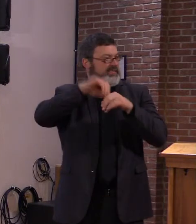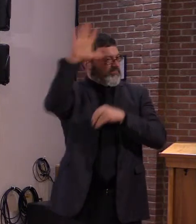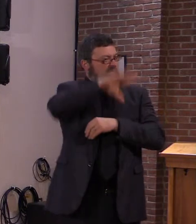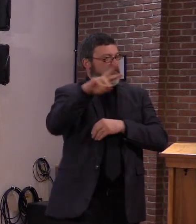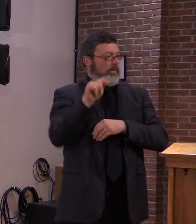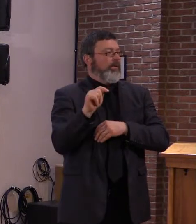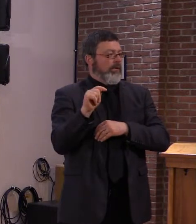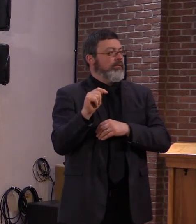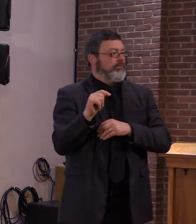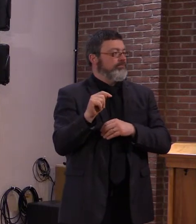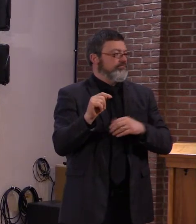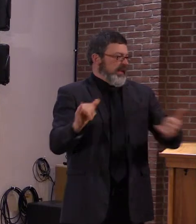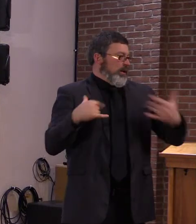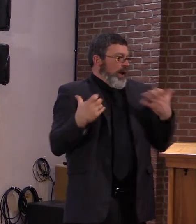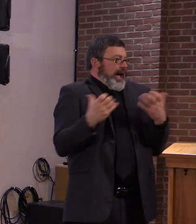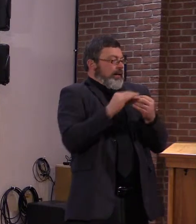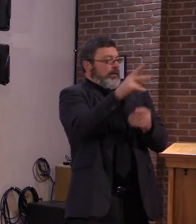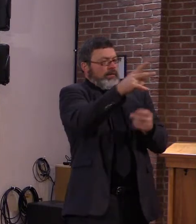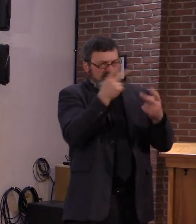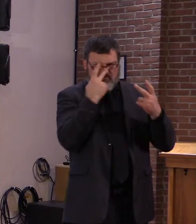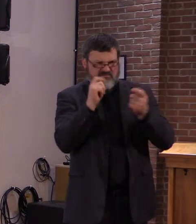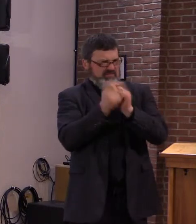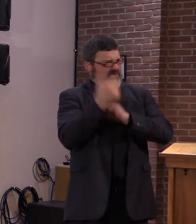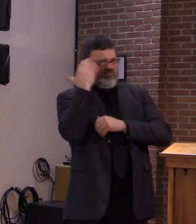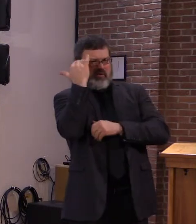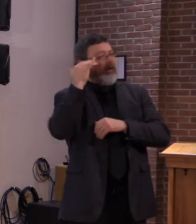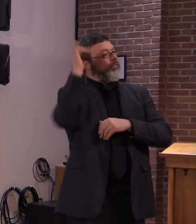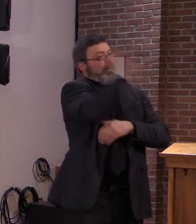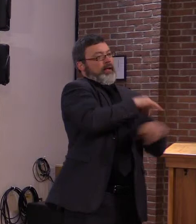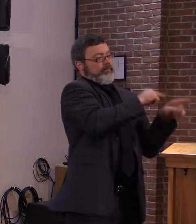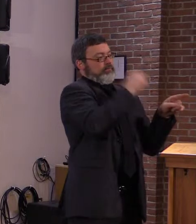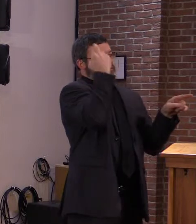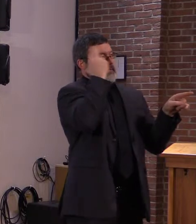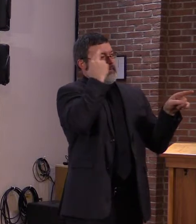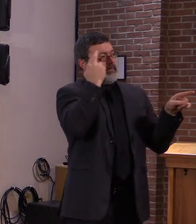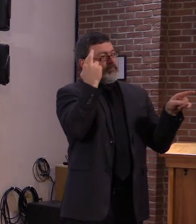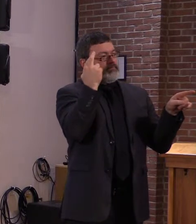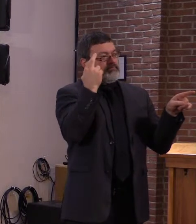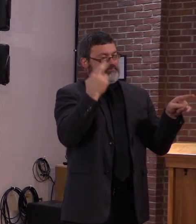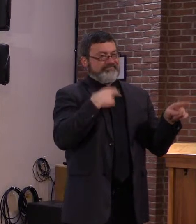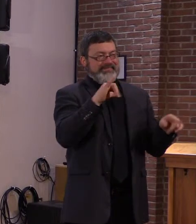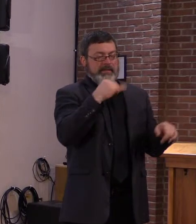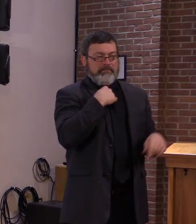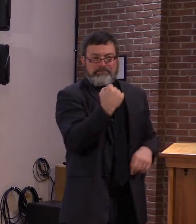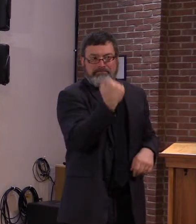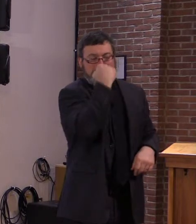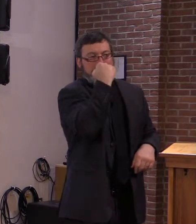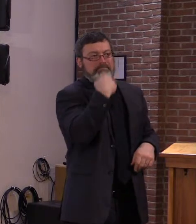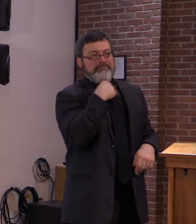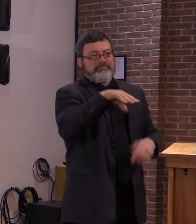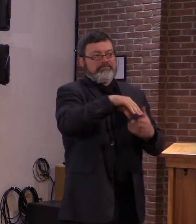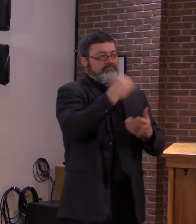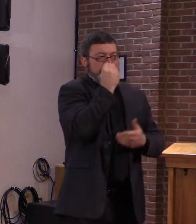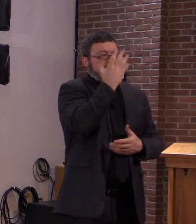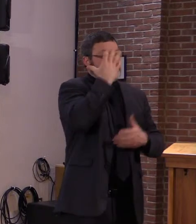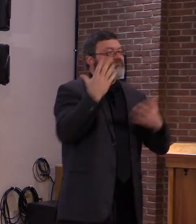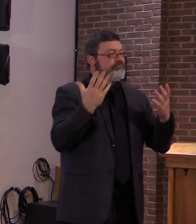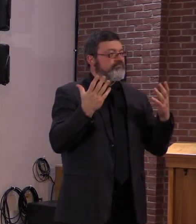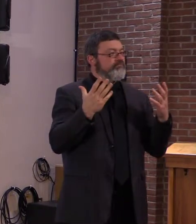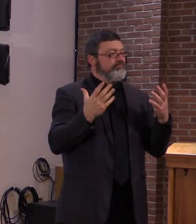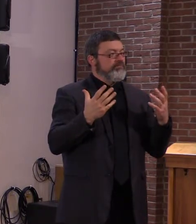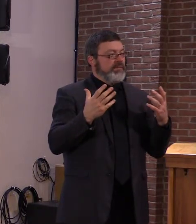Secretary French. Thank you, Governor. Good morning. We completed the first phase of our surveillance testing for school